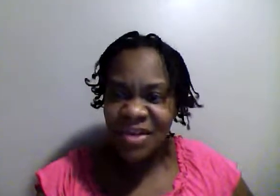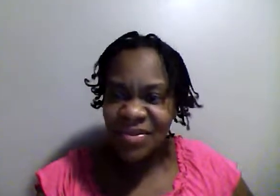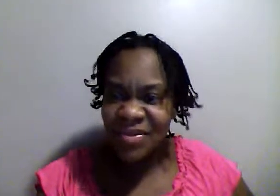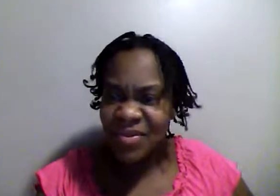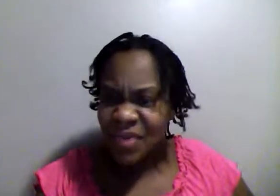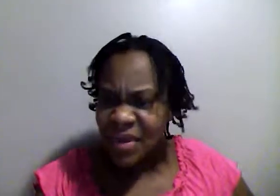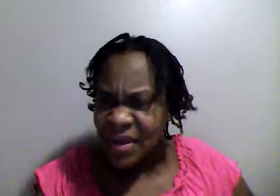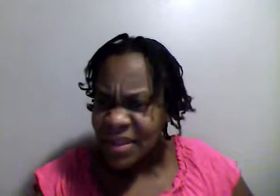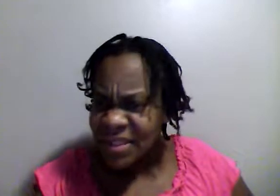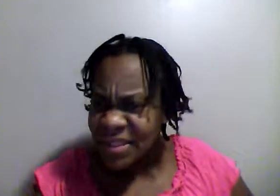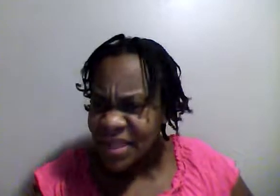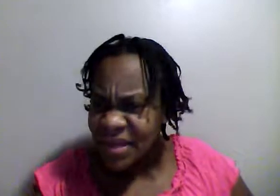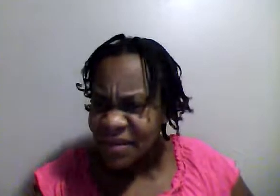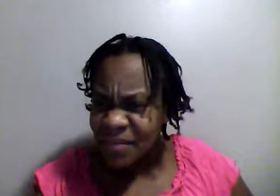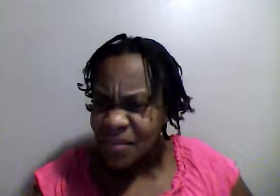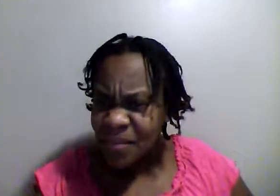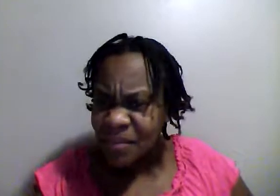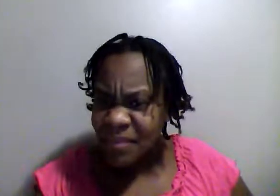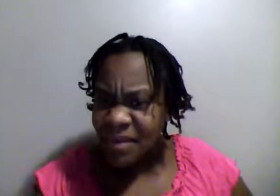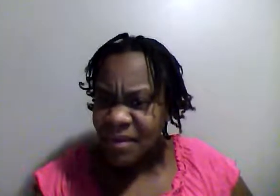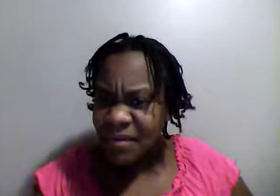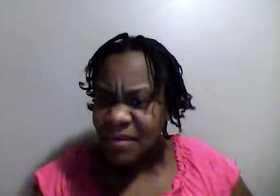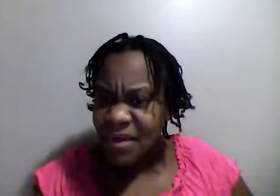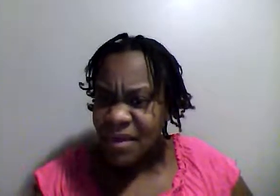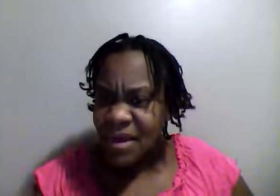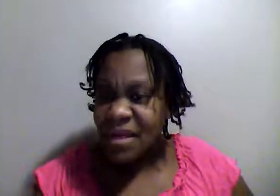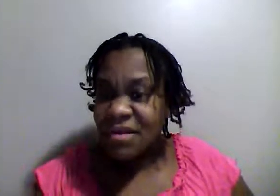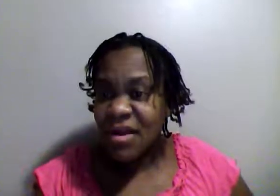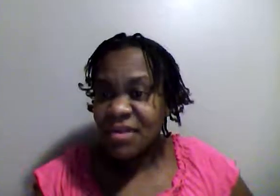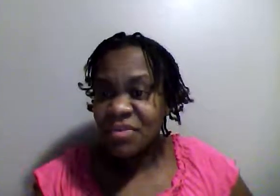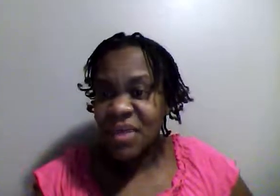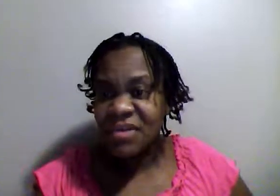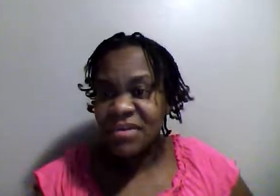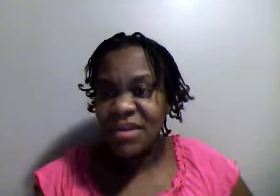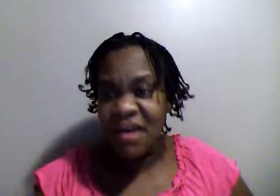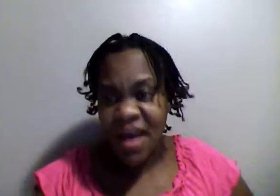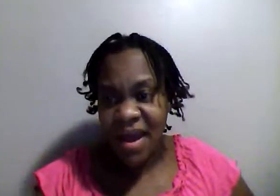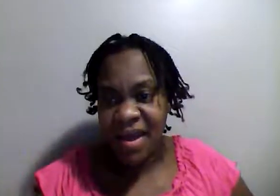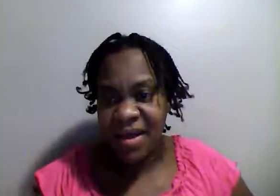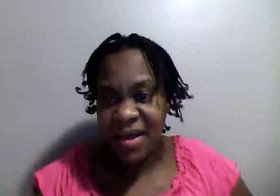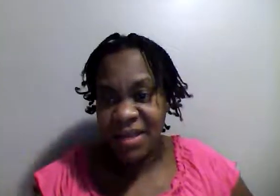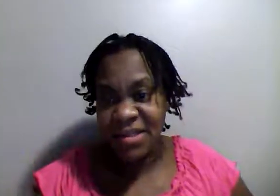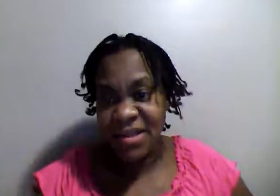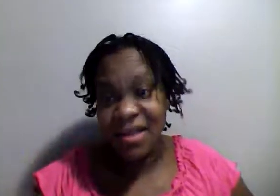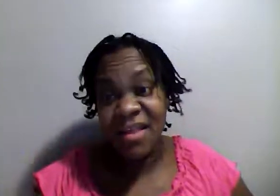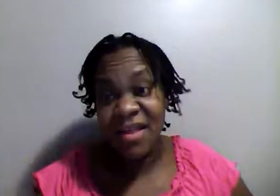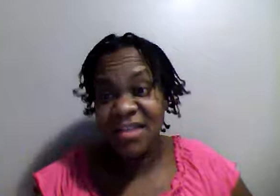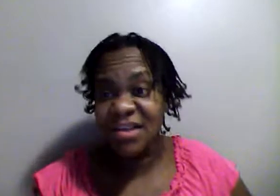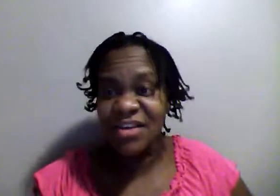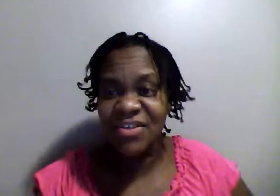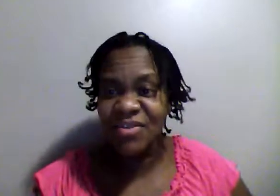tomatoes. Let's see. Not all tomatoes are high in acid. That is also